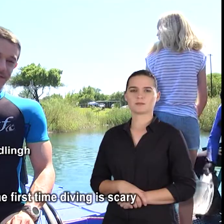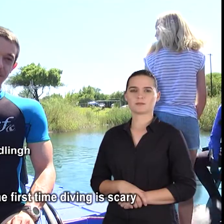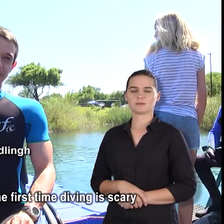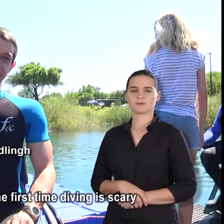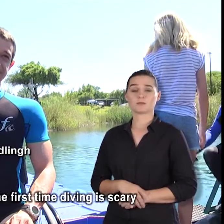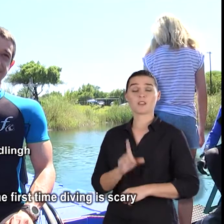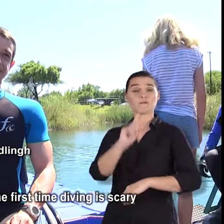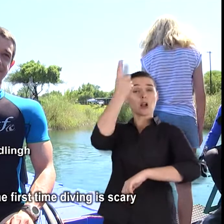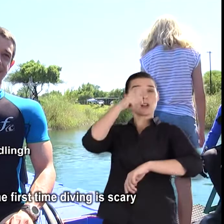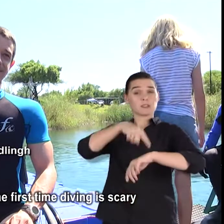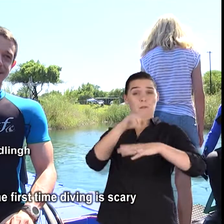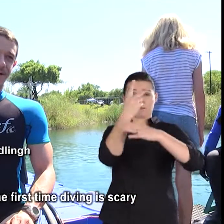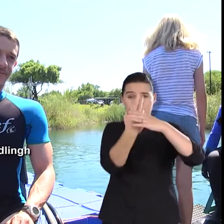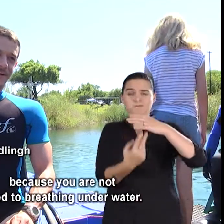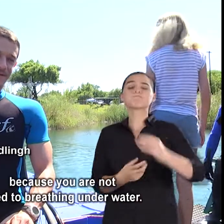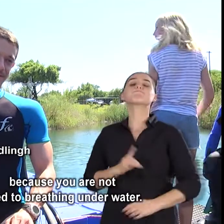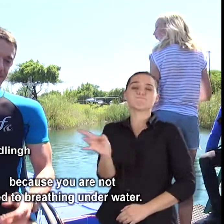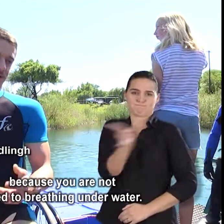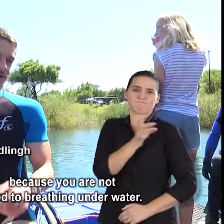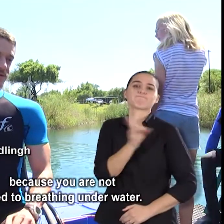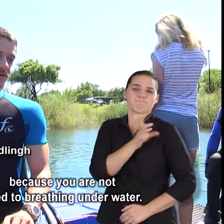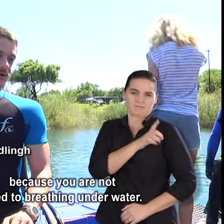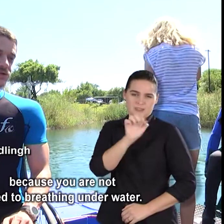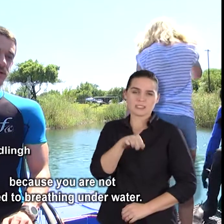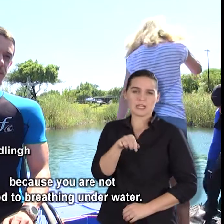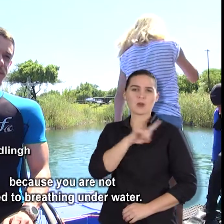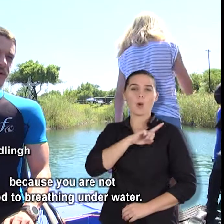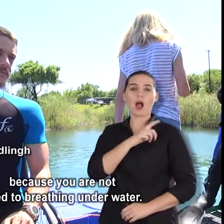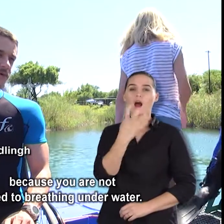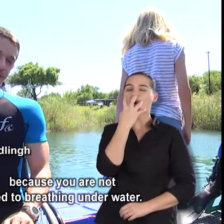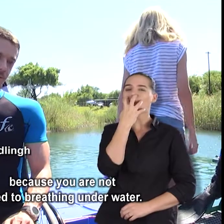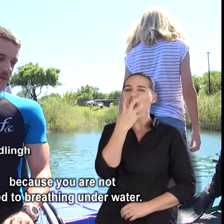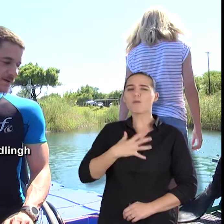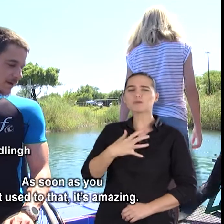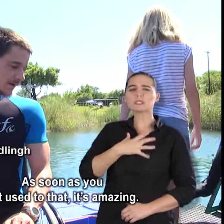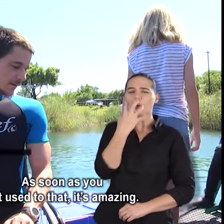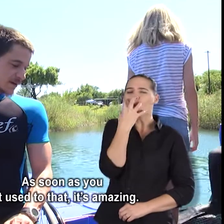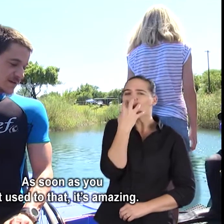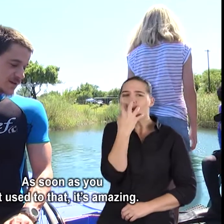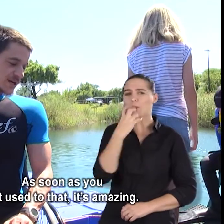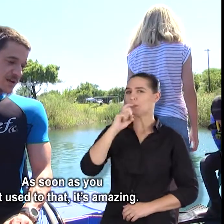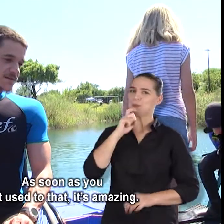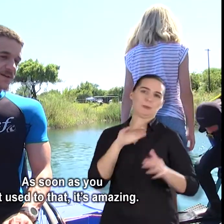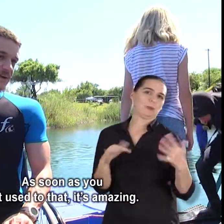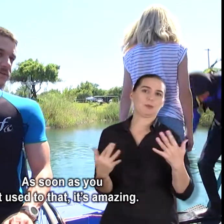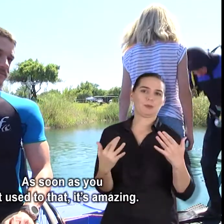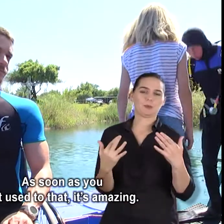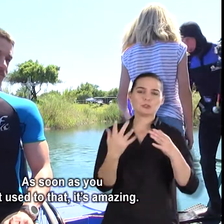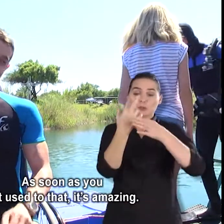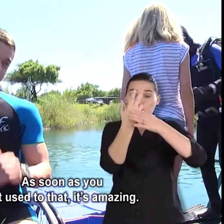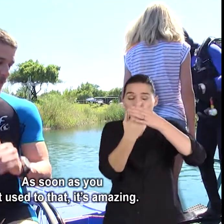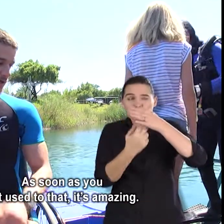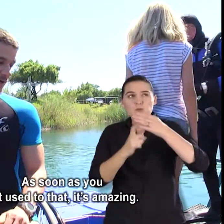The first time it's actually scary because you're not used to breathing under the water. But as soon as you get used to that,